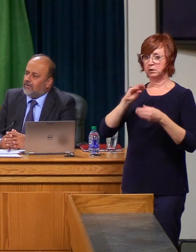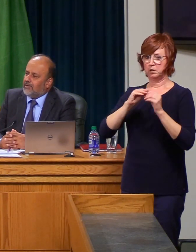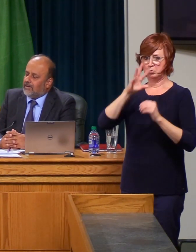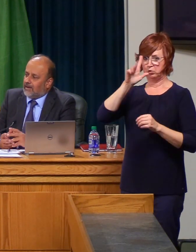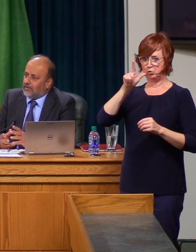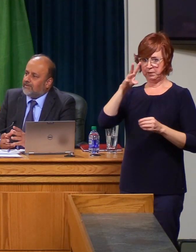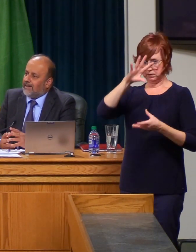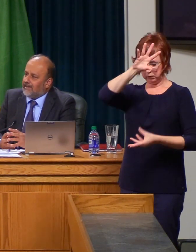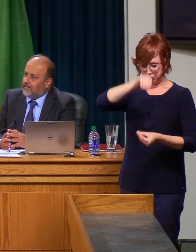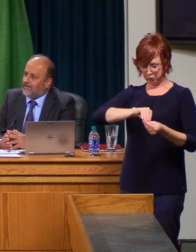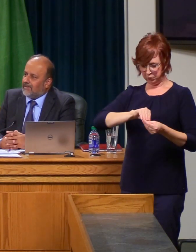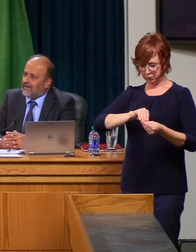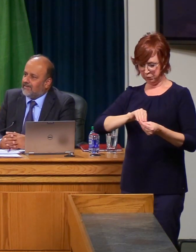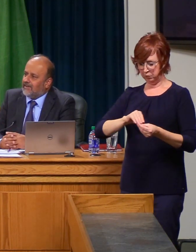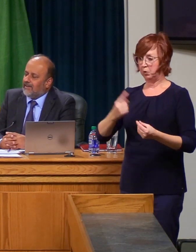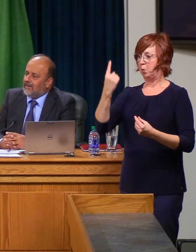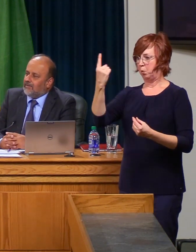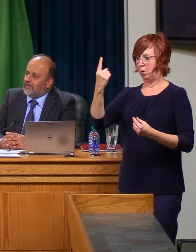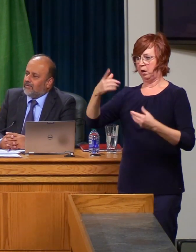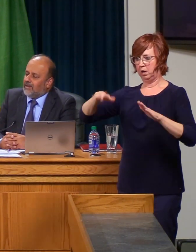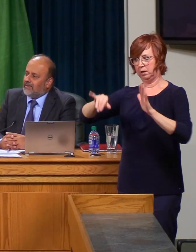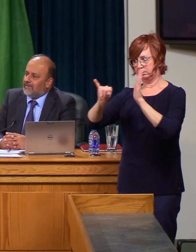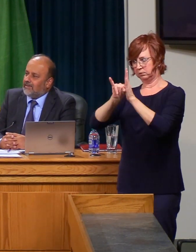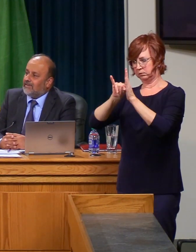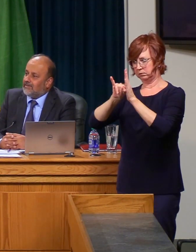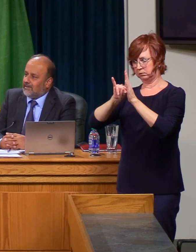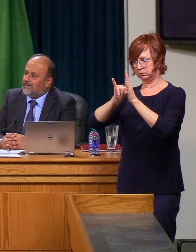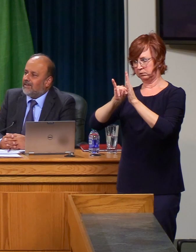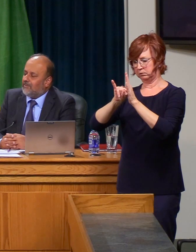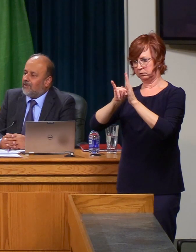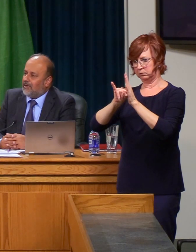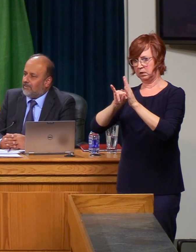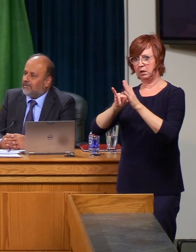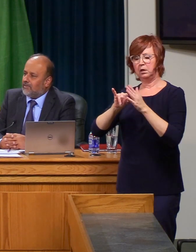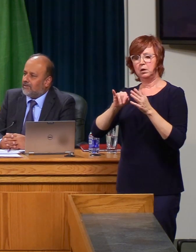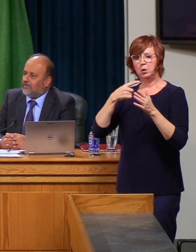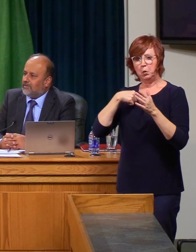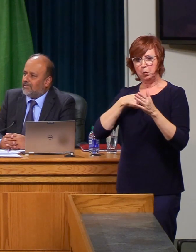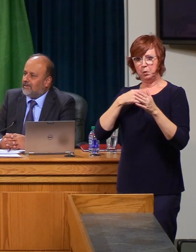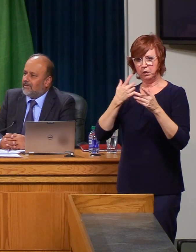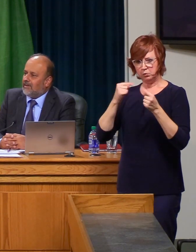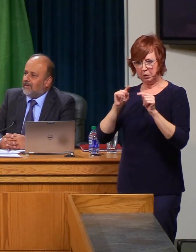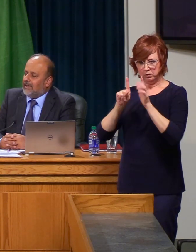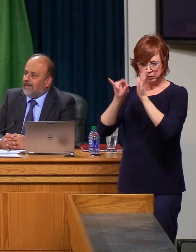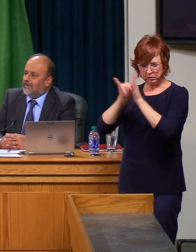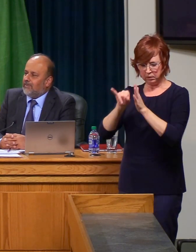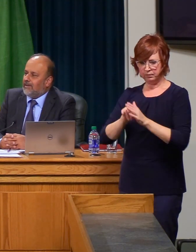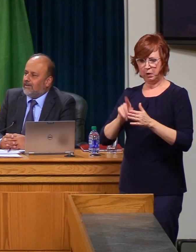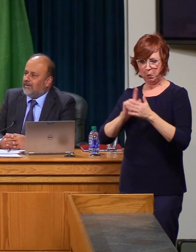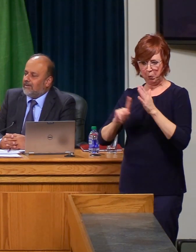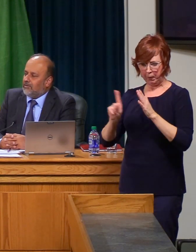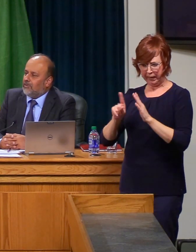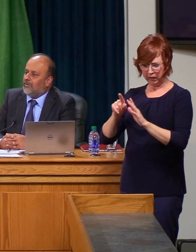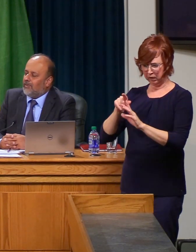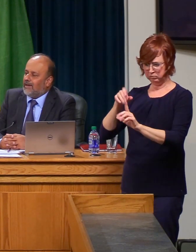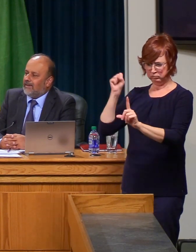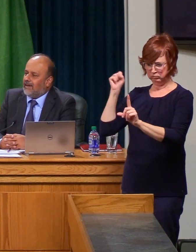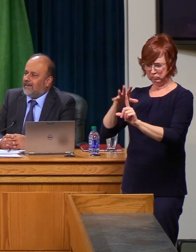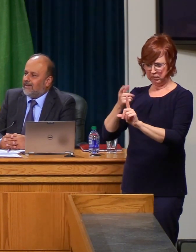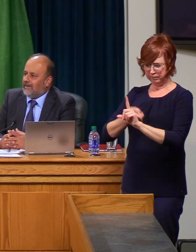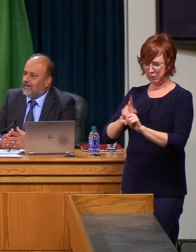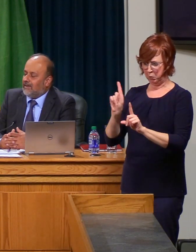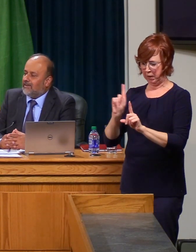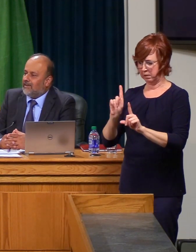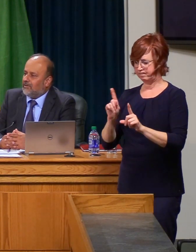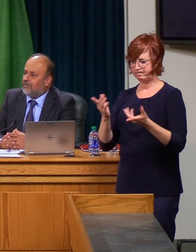one outstanding investigation where we are still searching for a possible exposure. And if we do not find